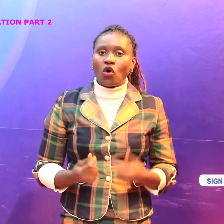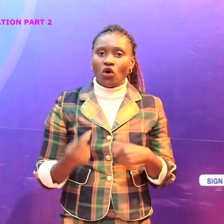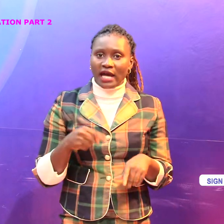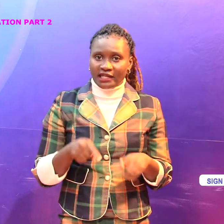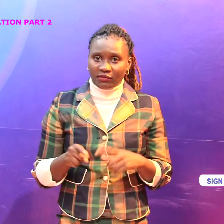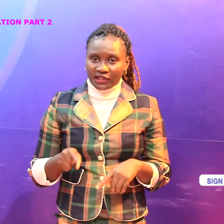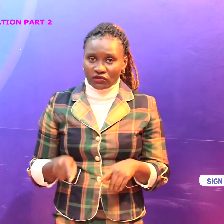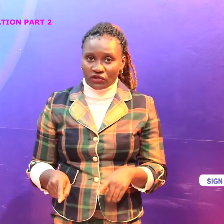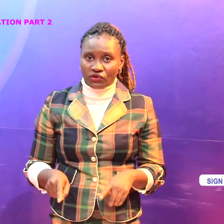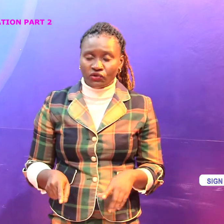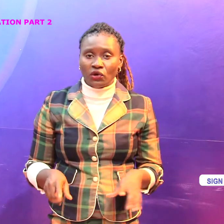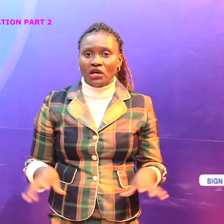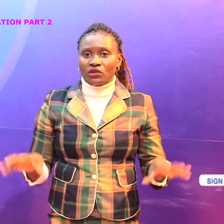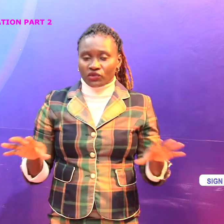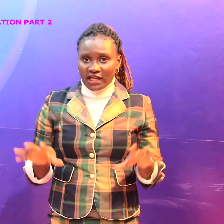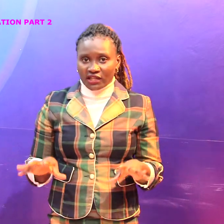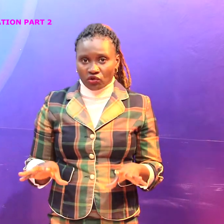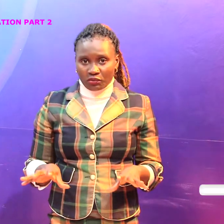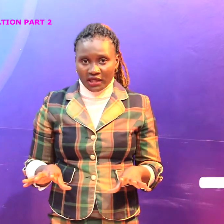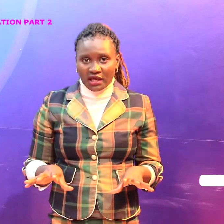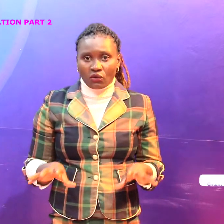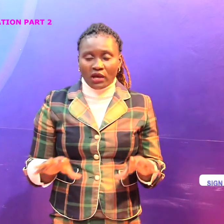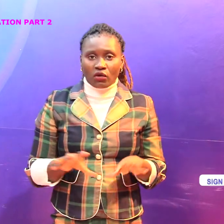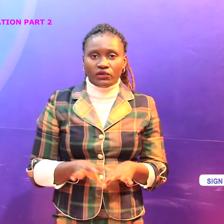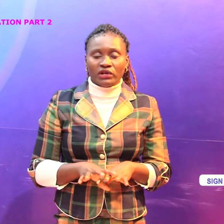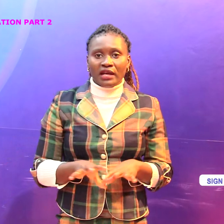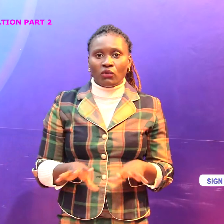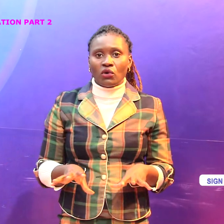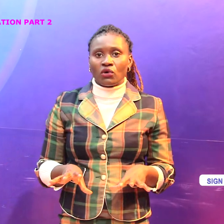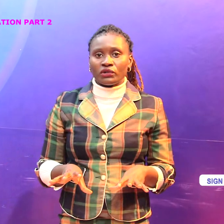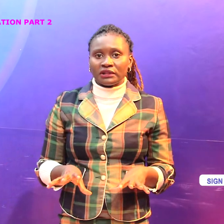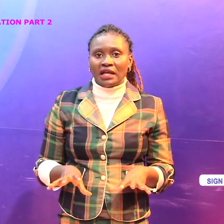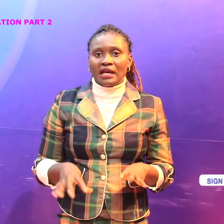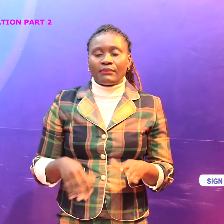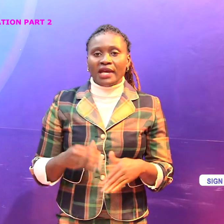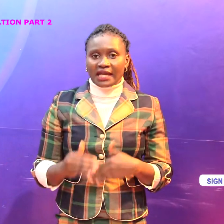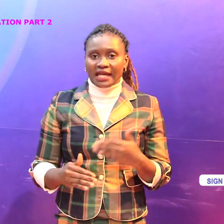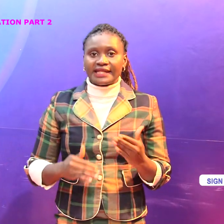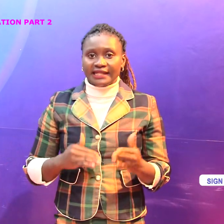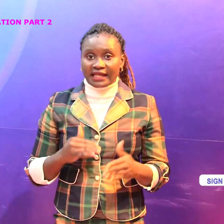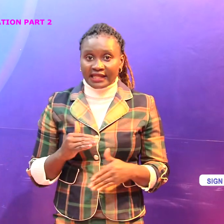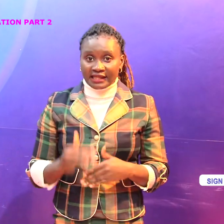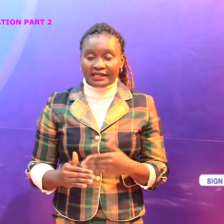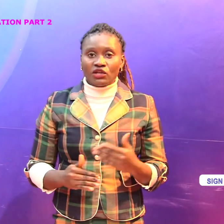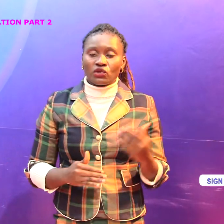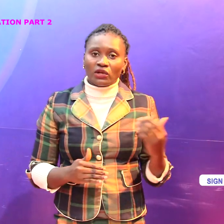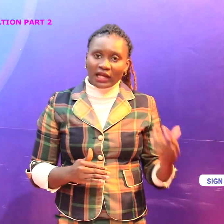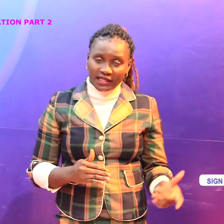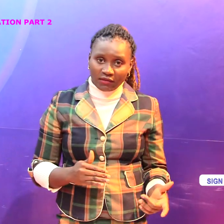on administration. So today's topic, we are going to learn more on making sentences. So